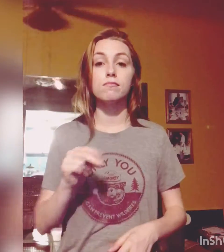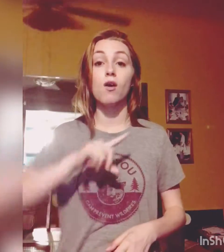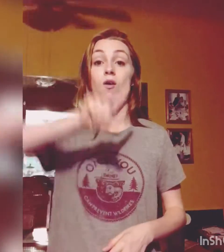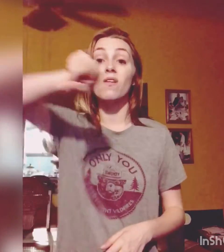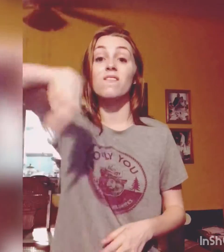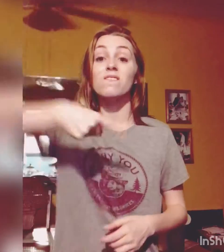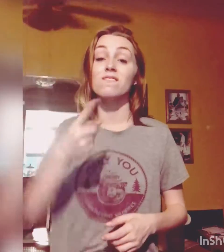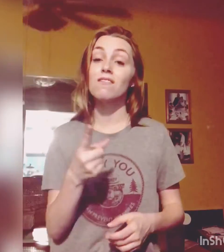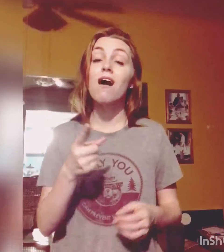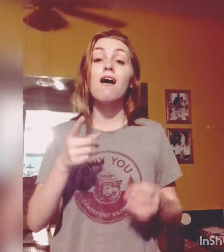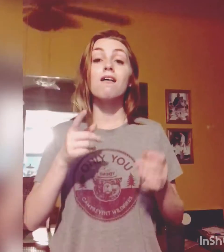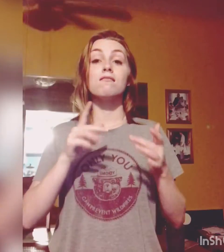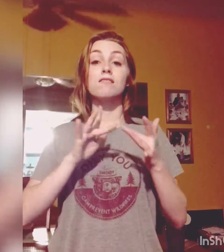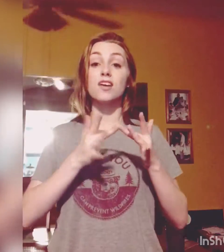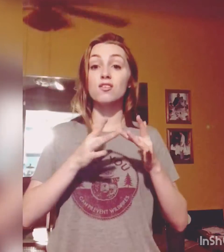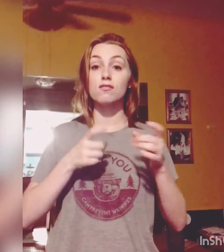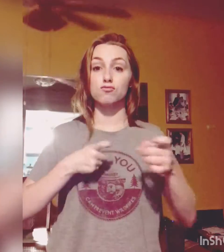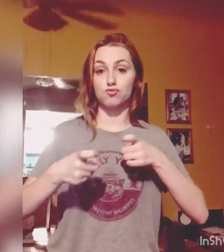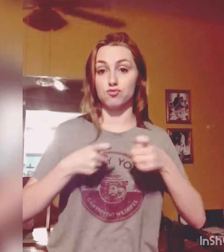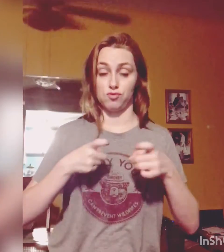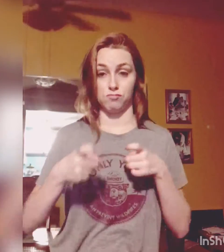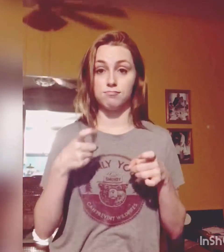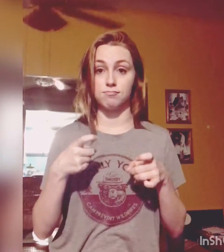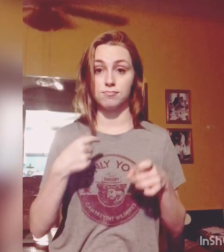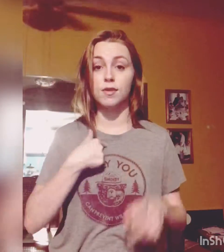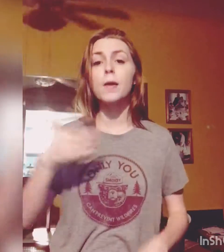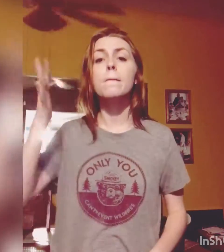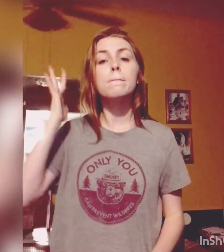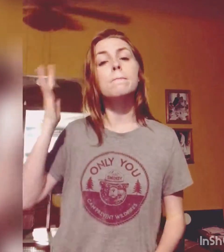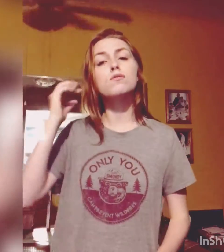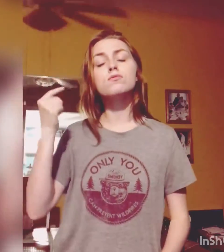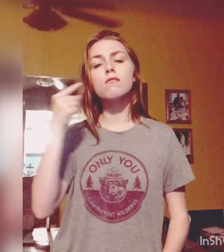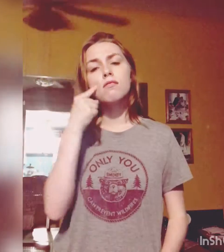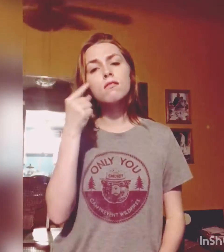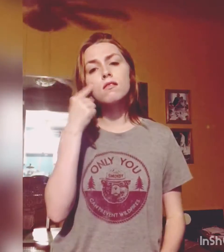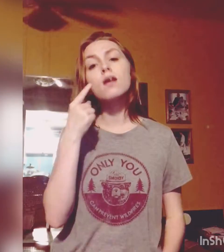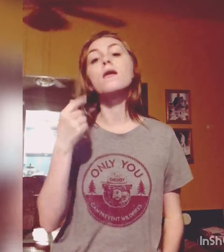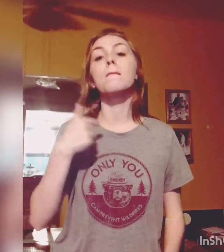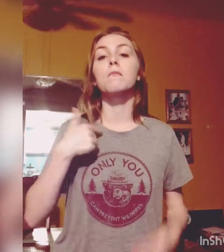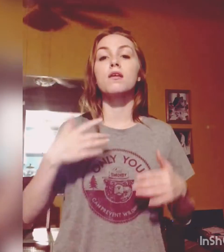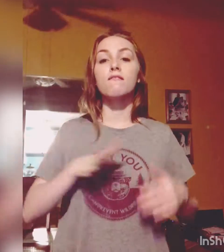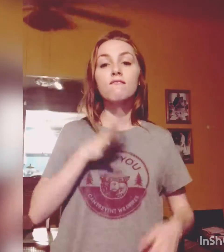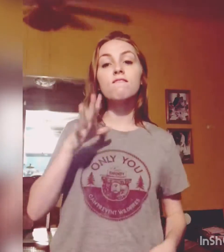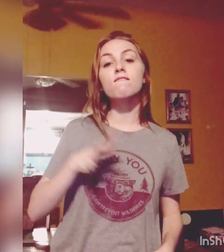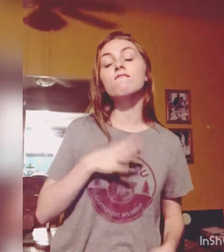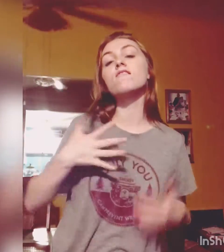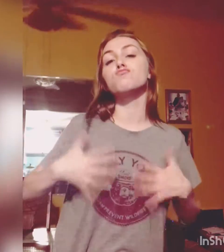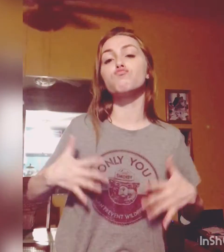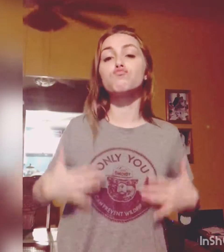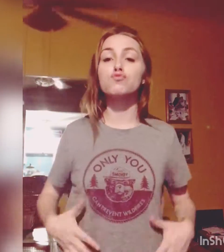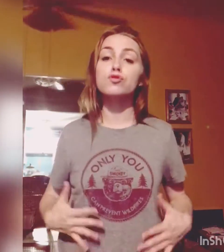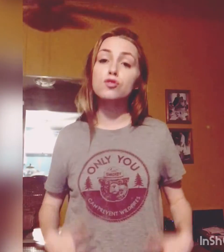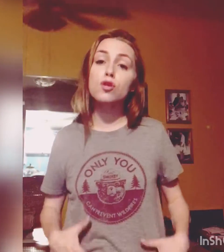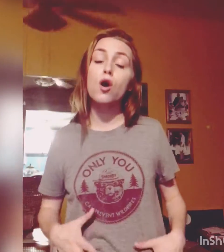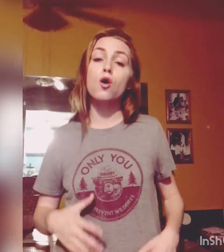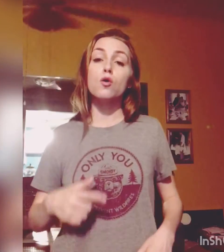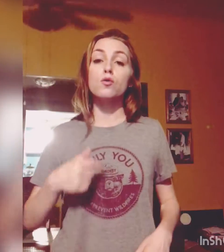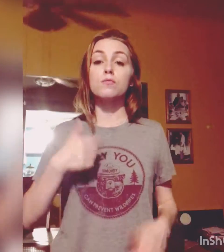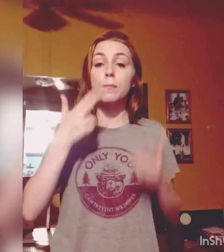think, oh, okay, I get dressed up, I put on a lot of makeup, I go on television, I talk about the news. That is a public act